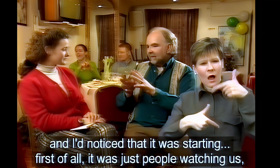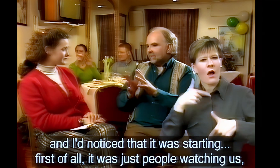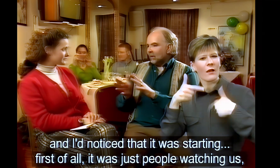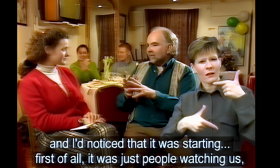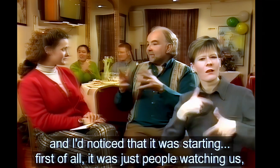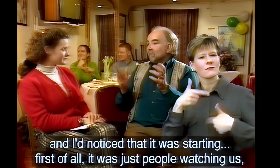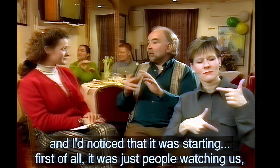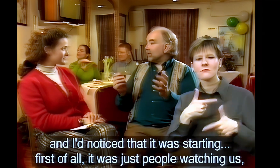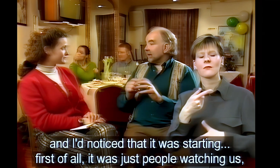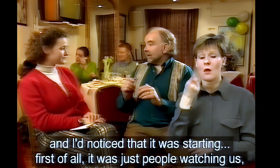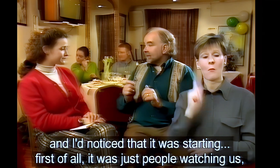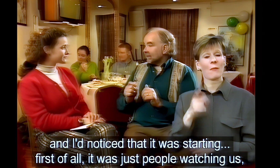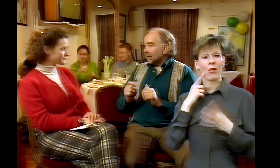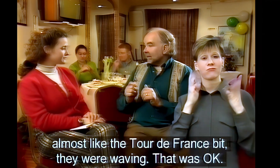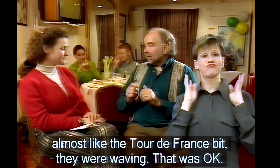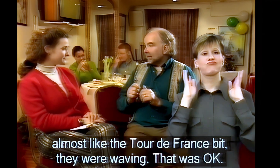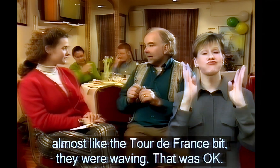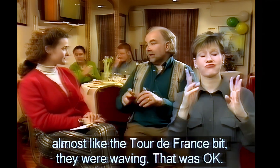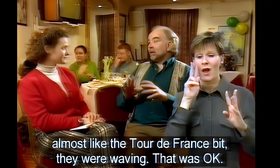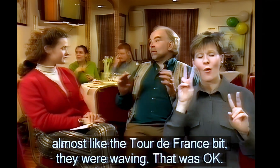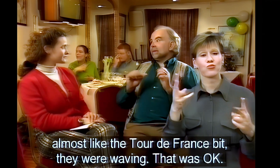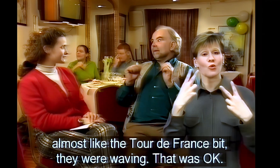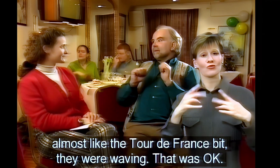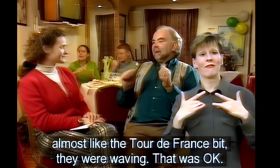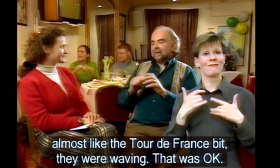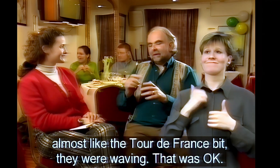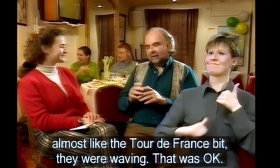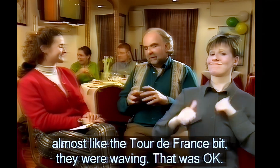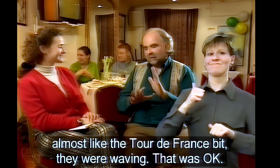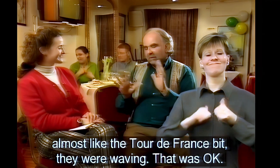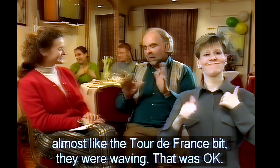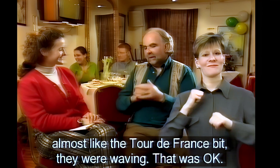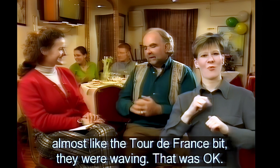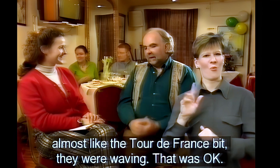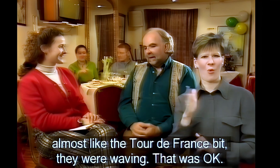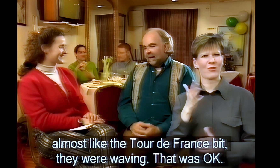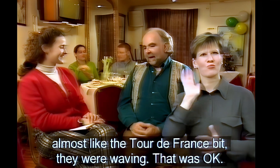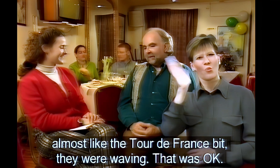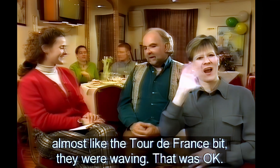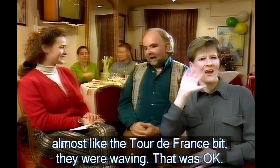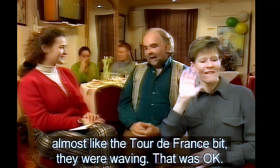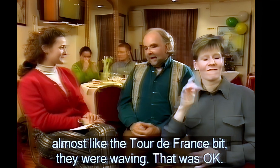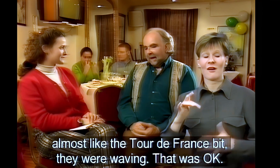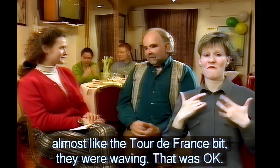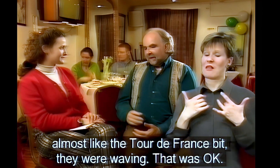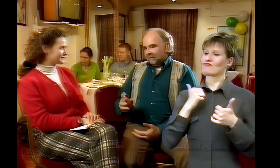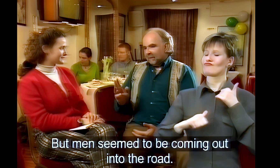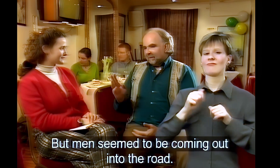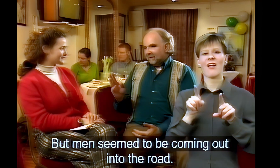of all, it was just people watching us, you know, almost like the Tour de France bit. You know, they were sort of waving, and that was okay. But then people seemed to